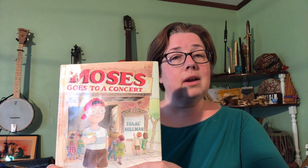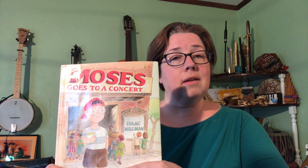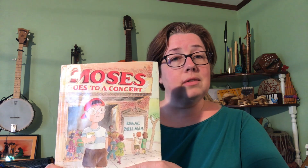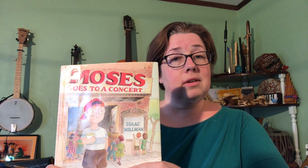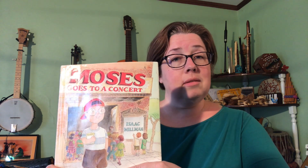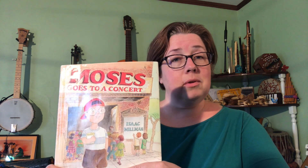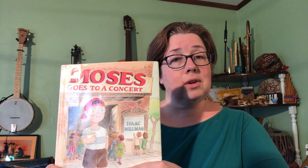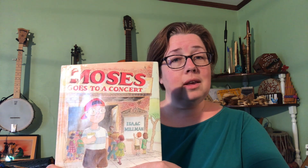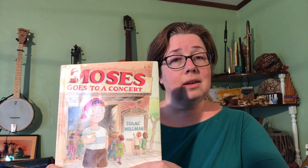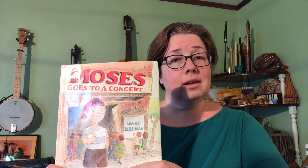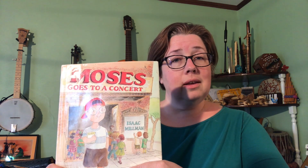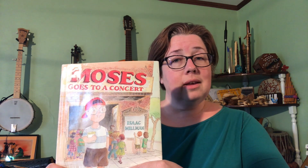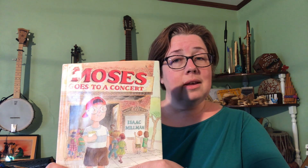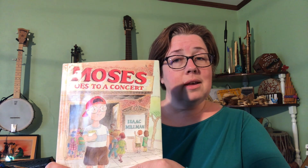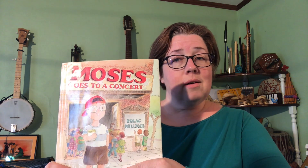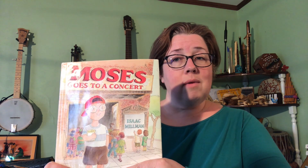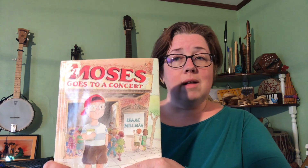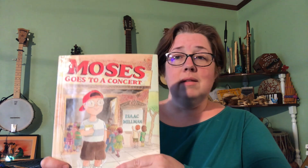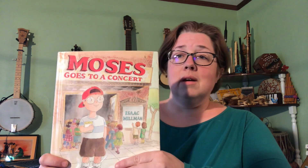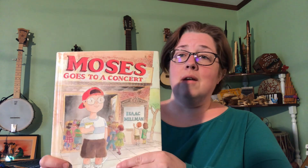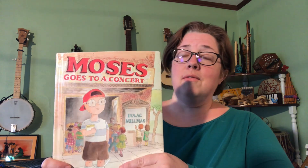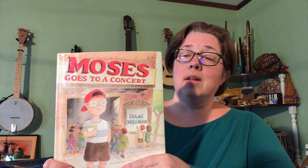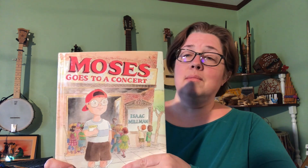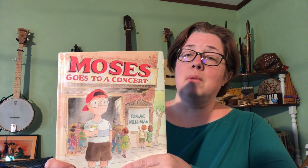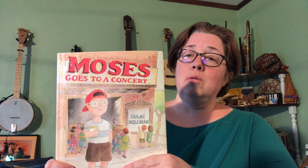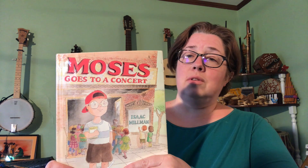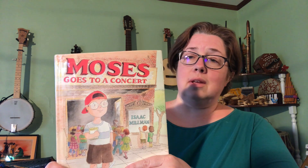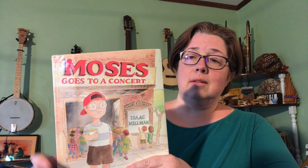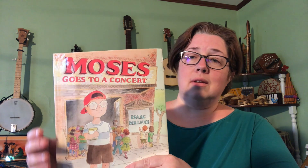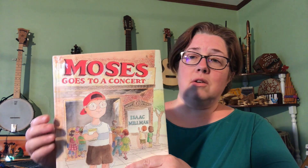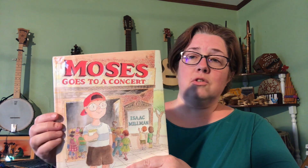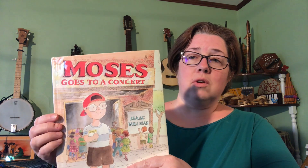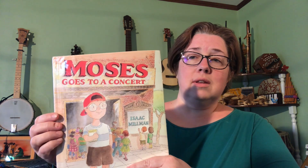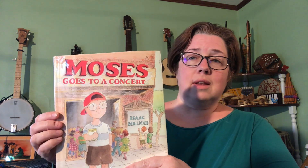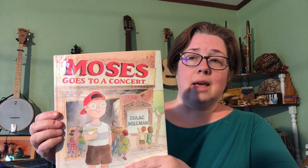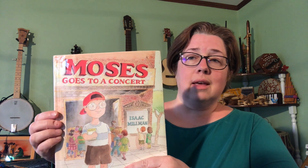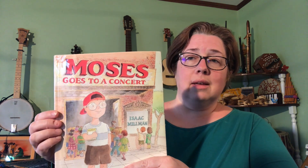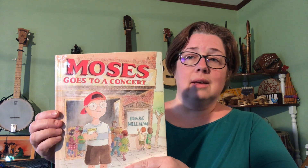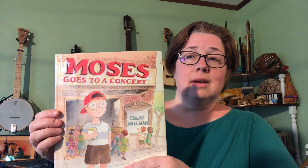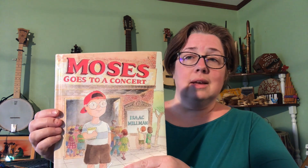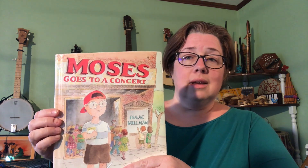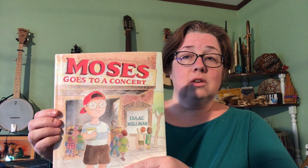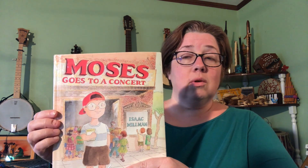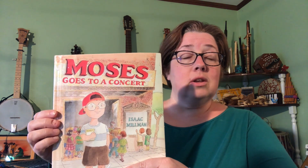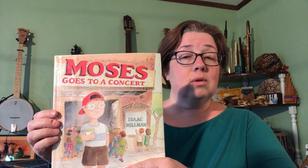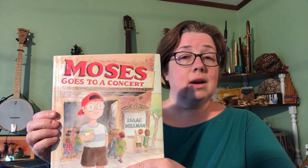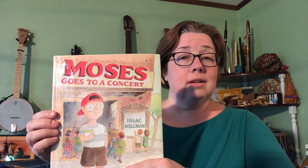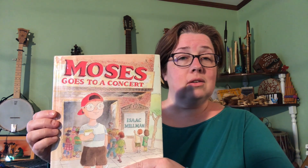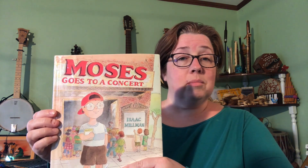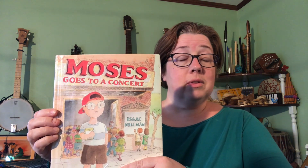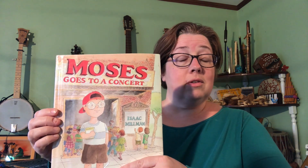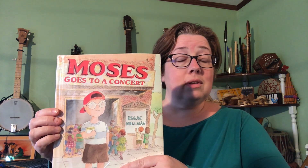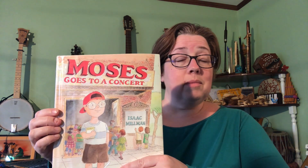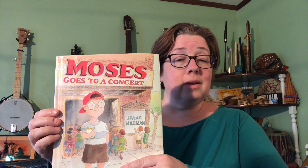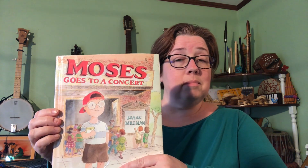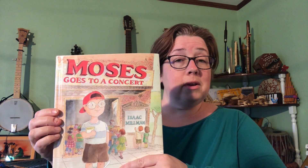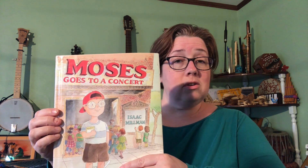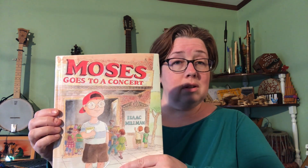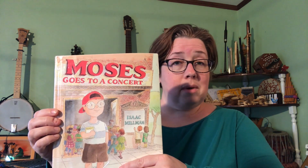carefully to the music? Well, our friend Moses in our story today is going to a concert, but there's something special about